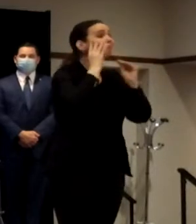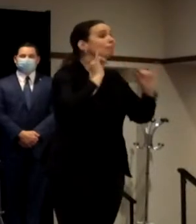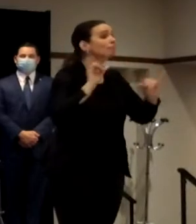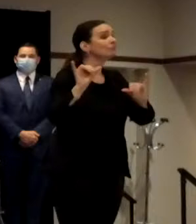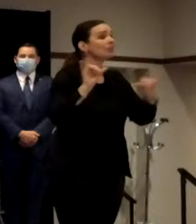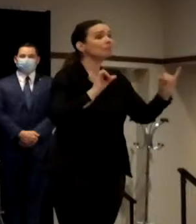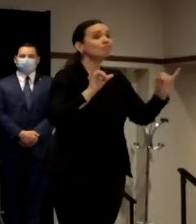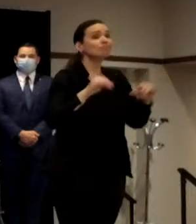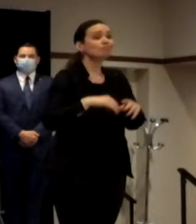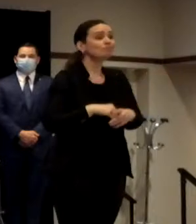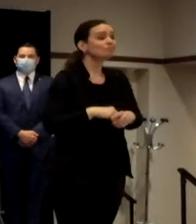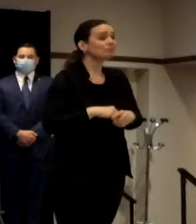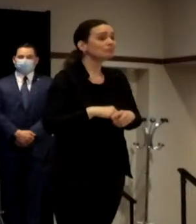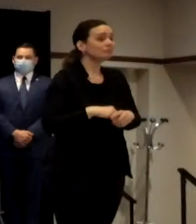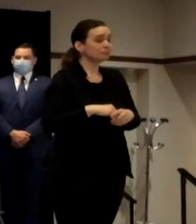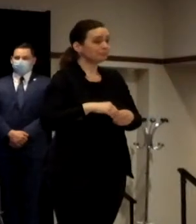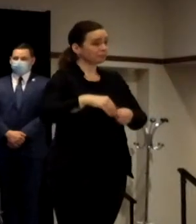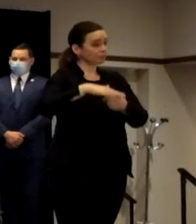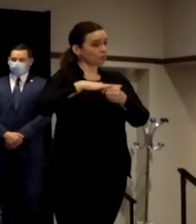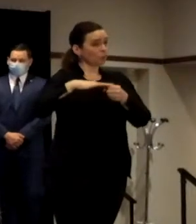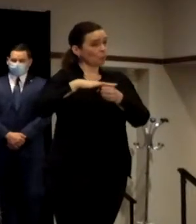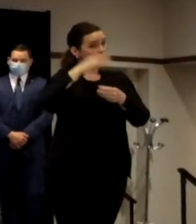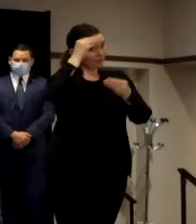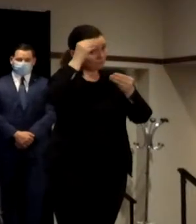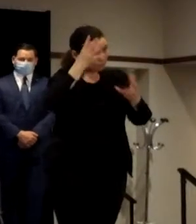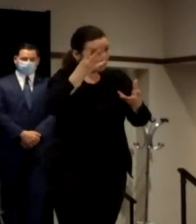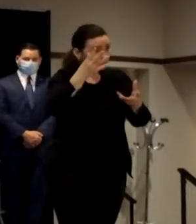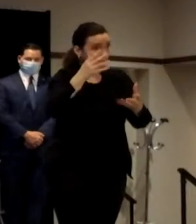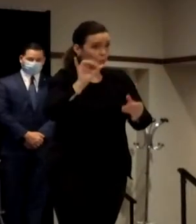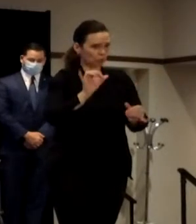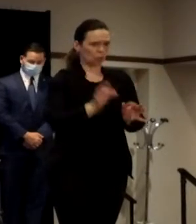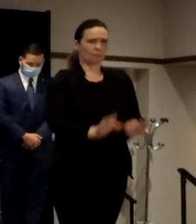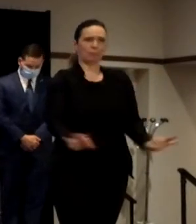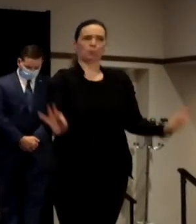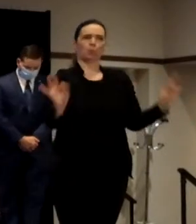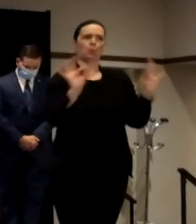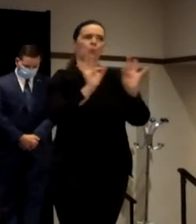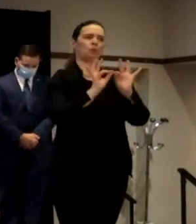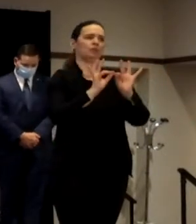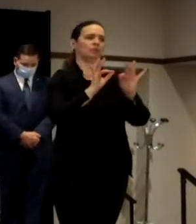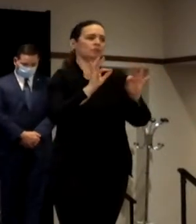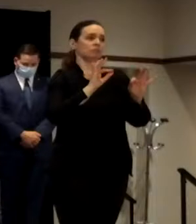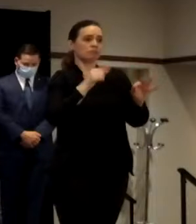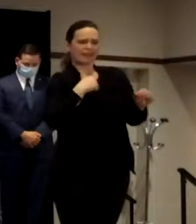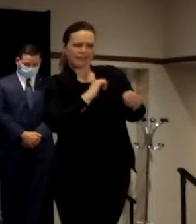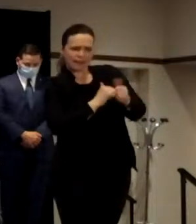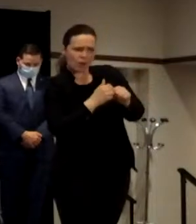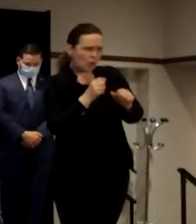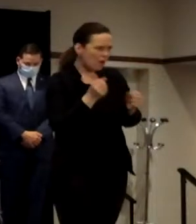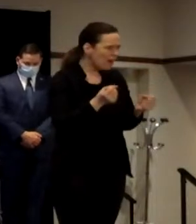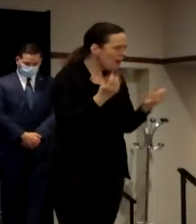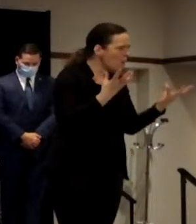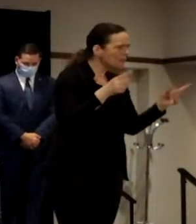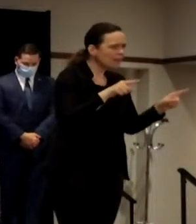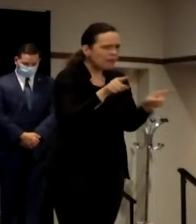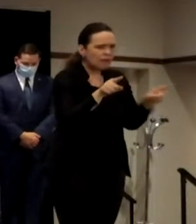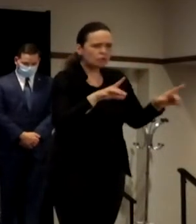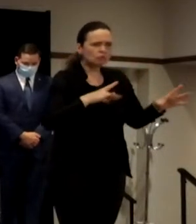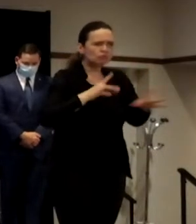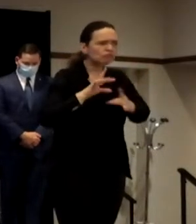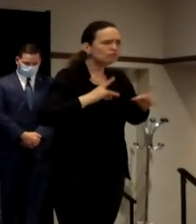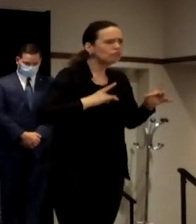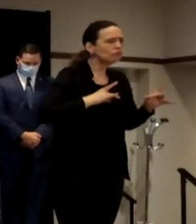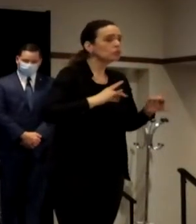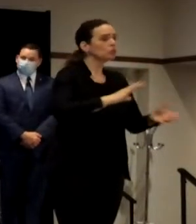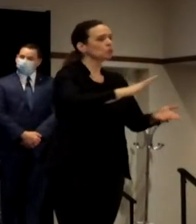2, local data, right? Important local epidemiology and transmission situation of COVID-19, where schools are geographically located. So we